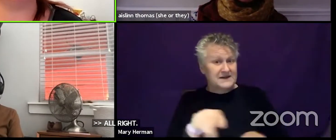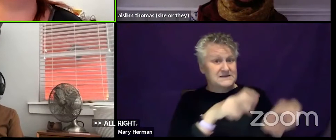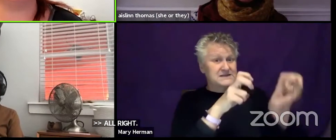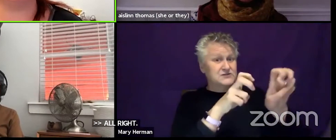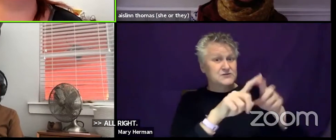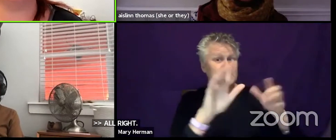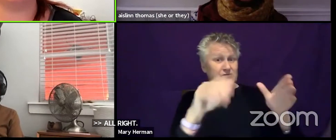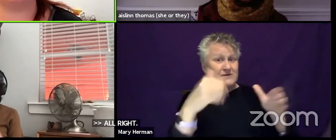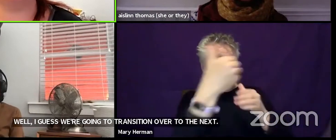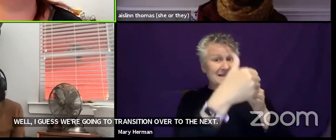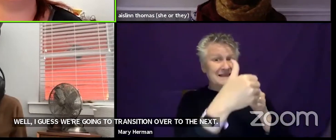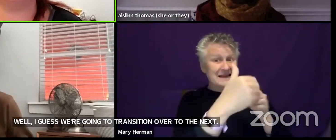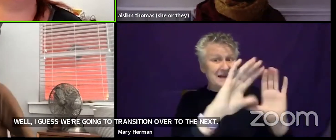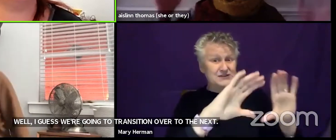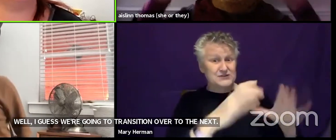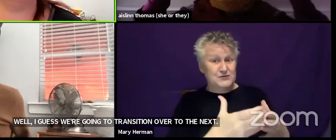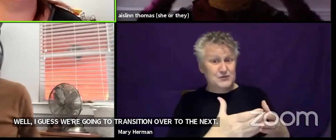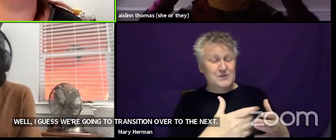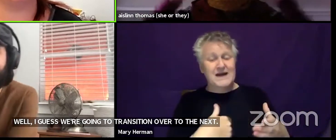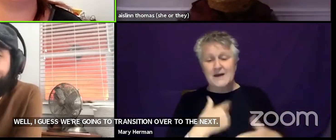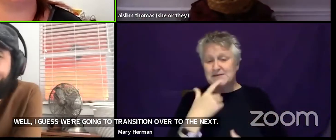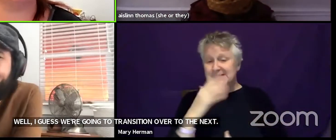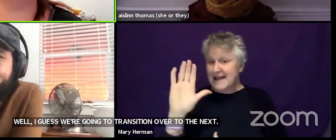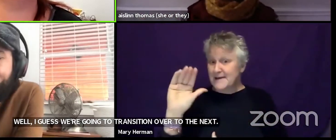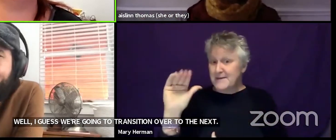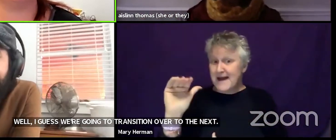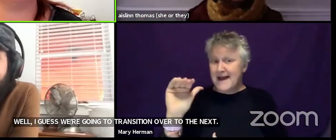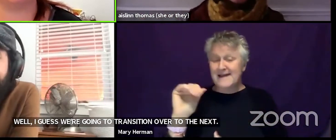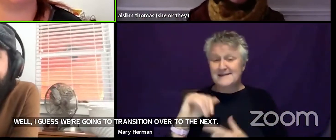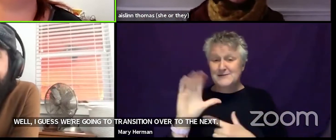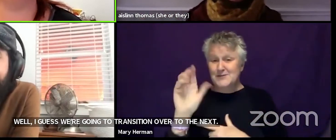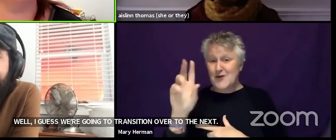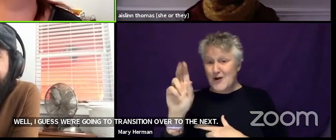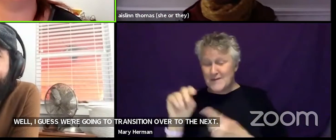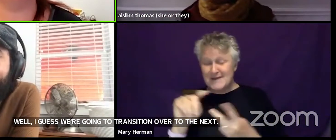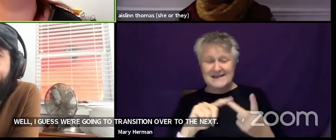goodbye, Aislinn and Carmen, and thank you both so much for